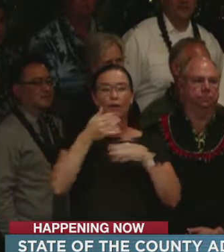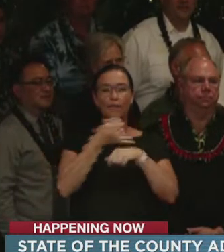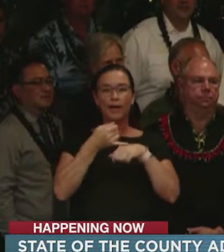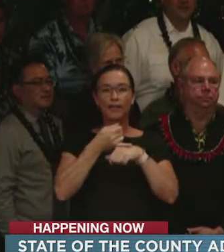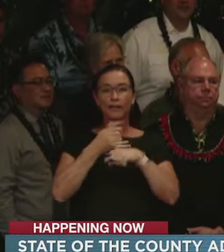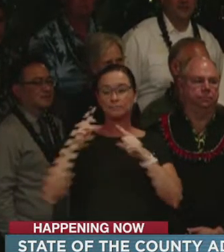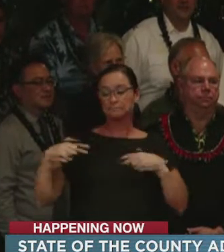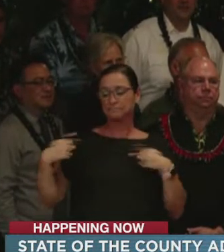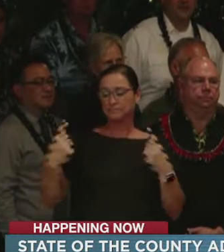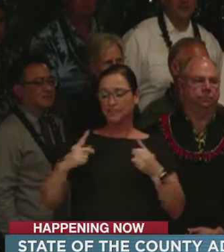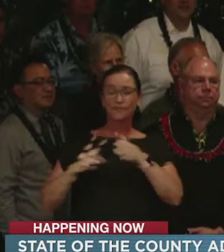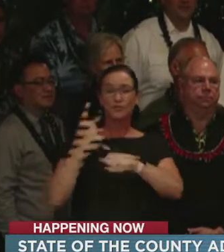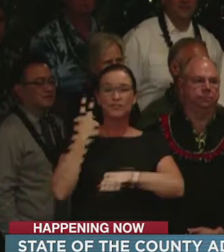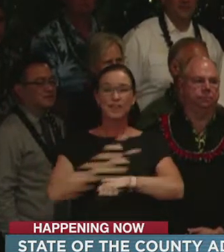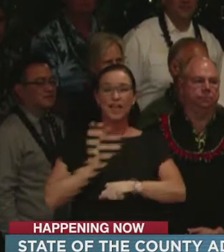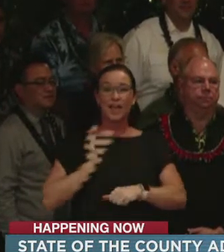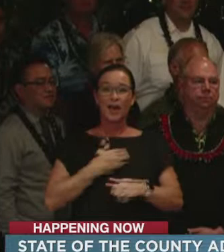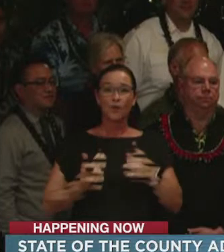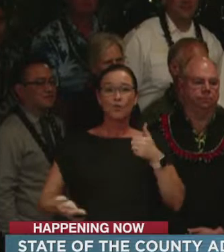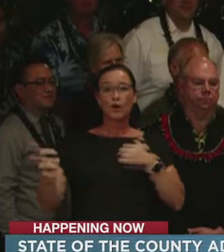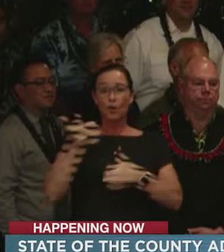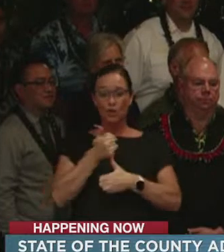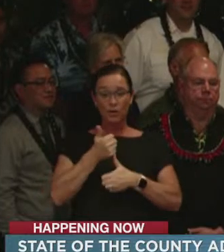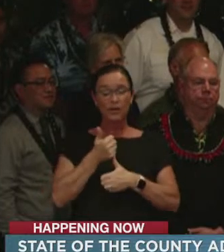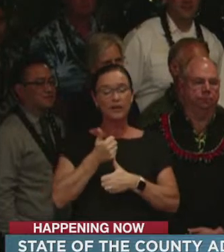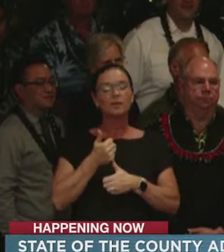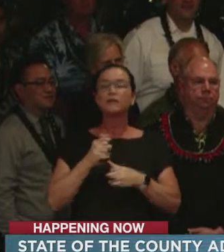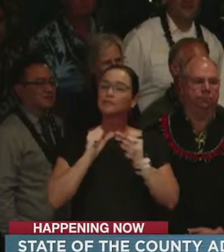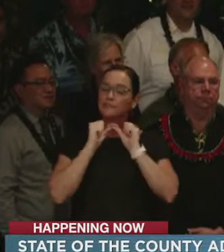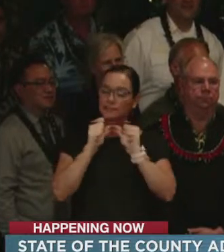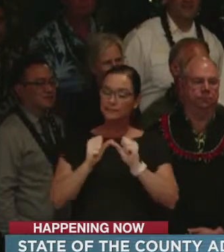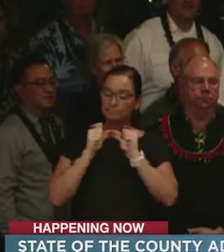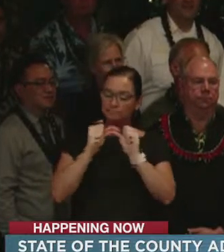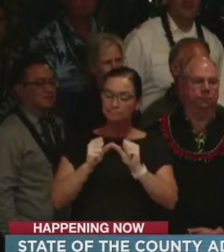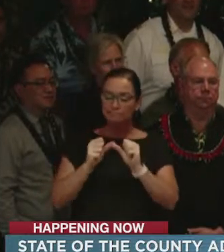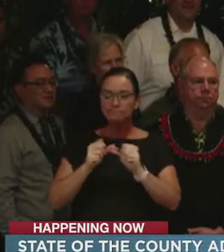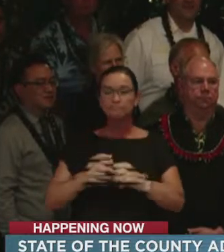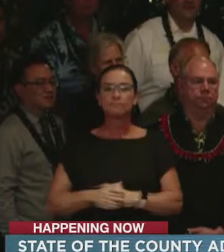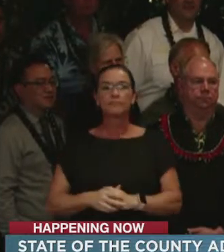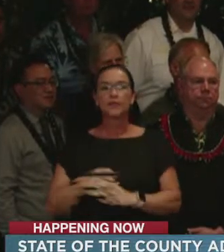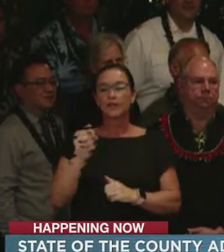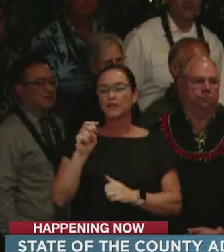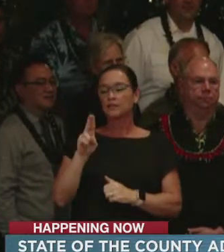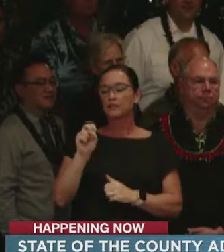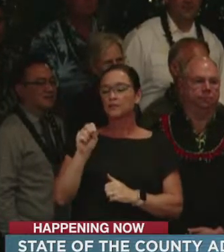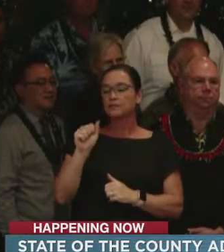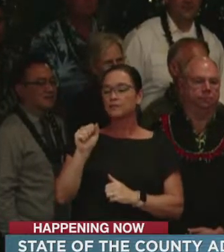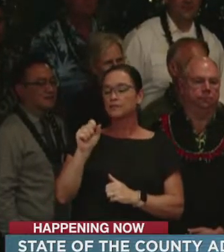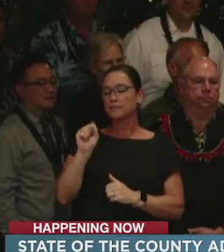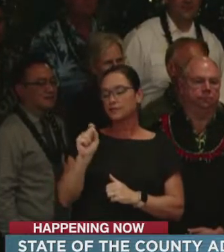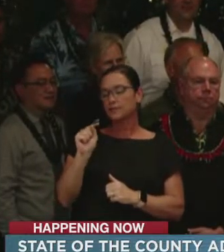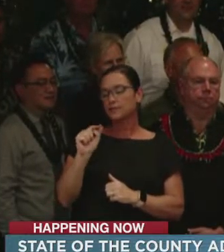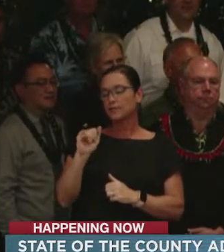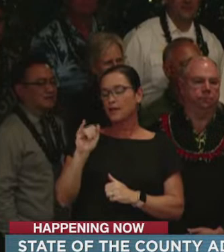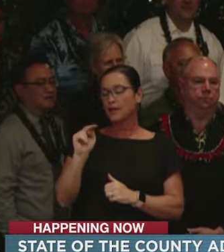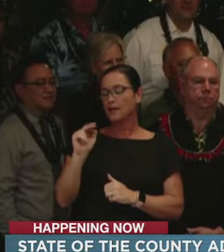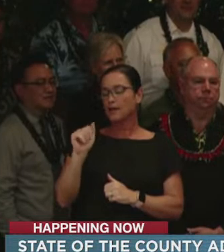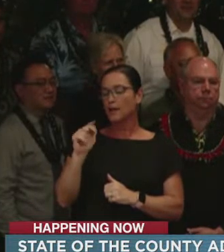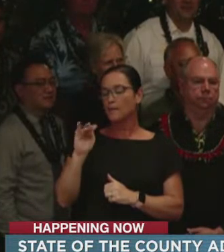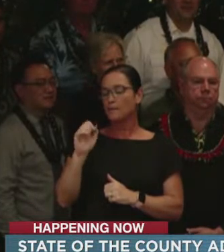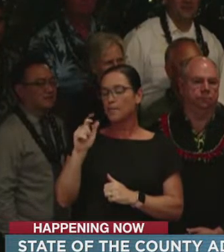our priority has been and continues to be sustainability. Sustainability to me means the ability